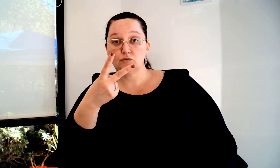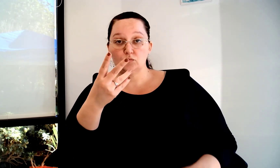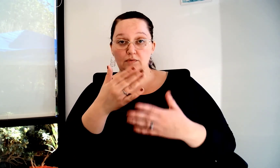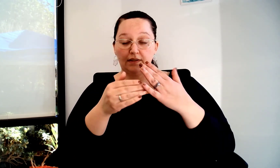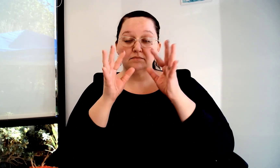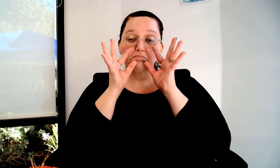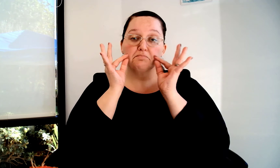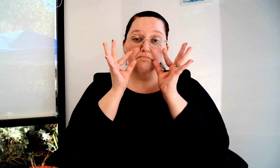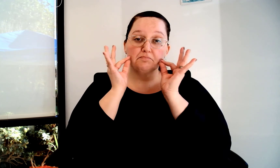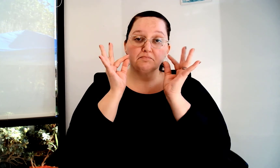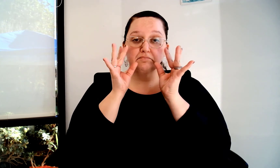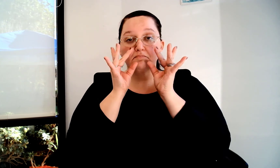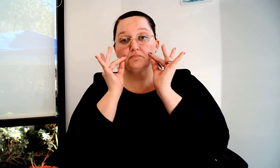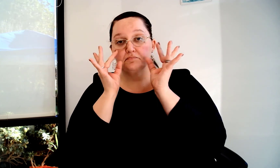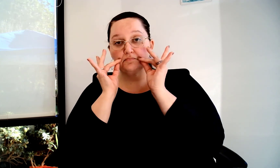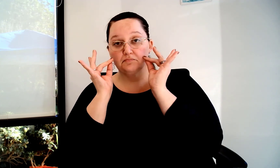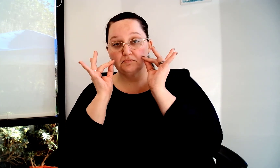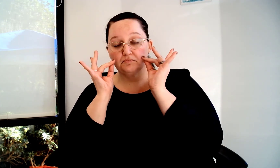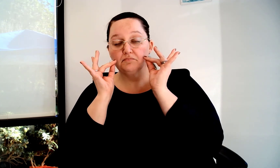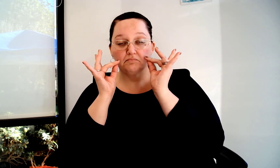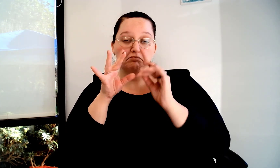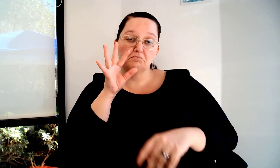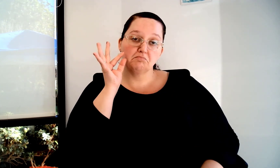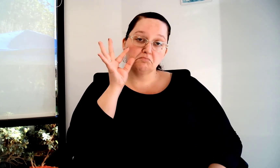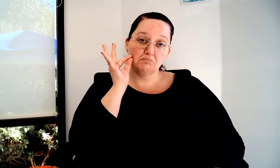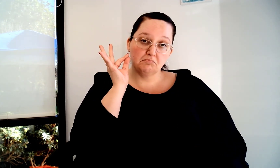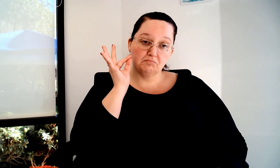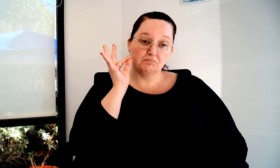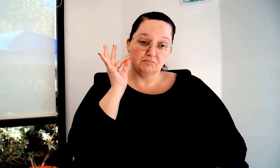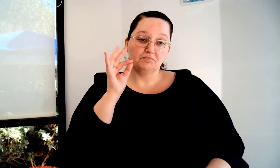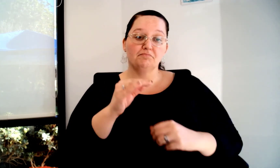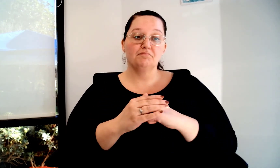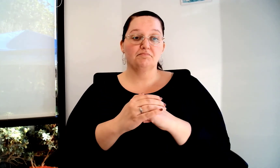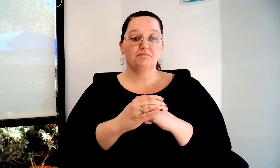pinch. One or two hands, that's fine.